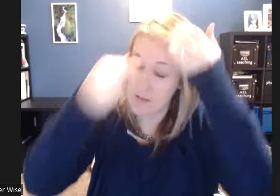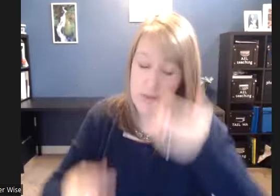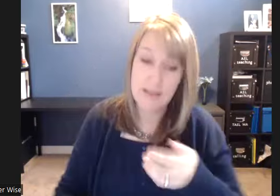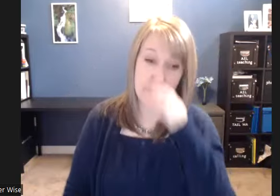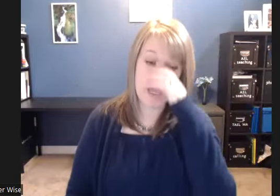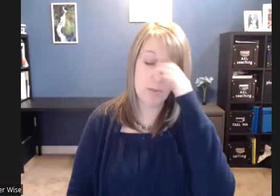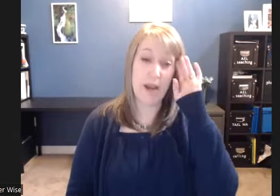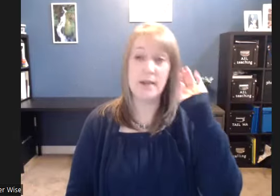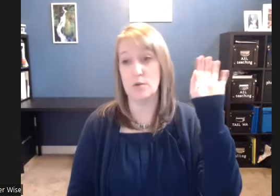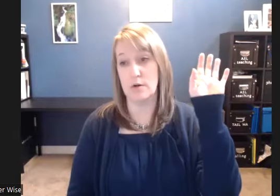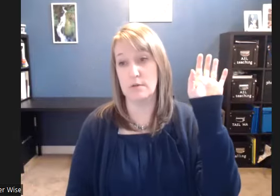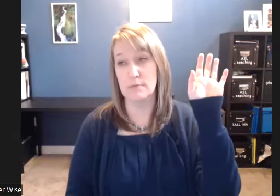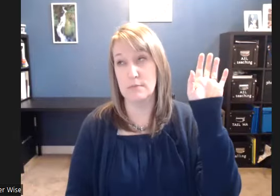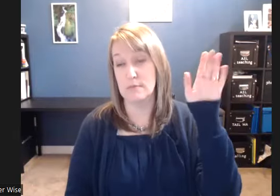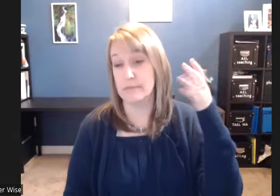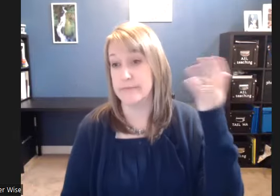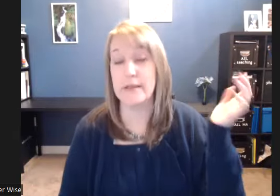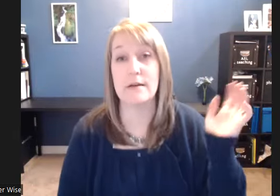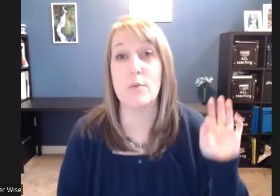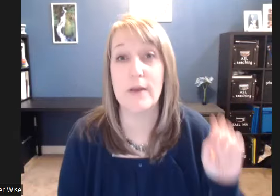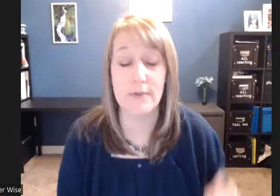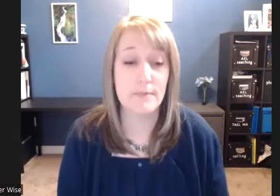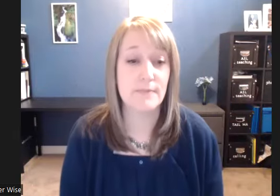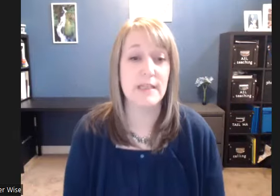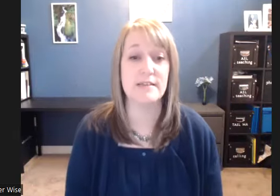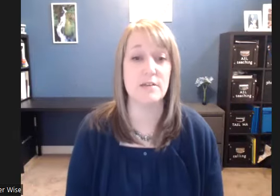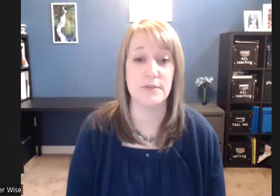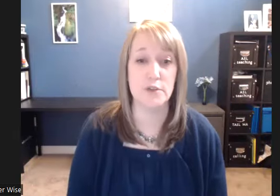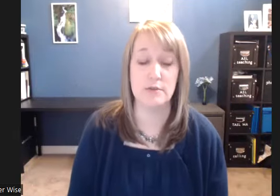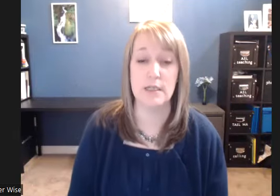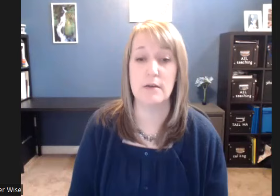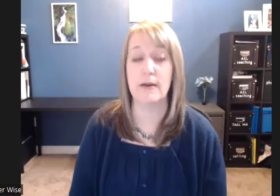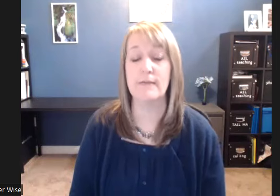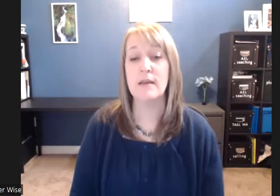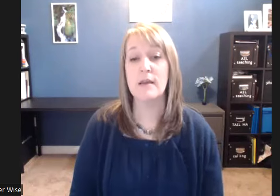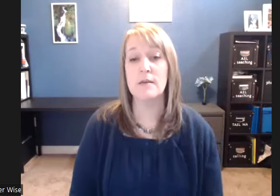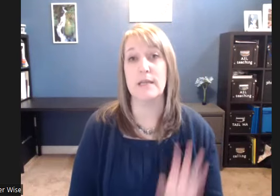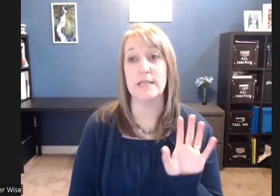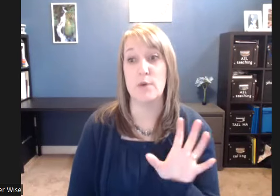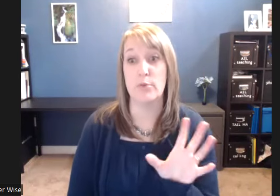So that's pea-brained, or I don't know, whatever. Insult of your choosing. Okay, meaning small brain.